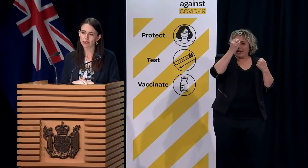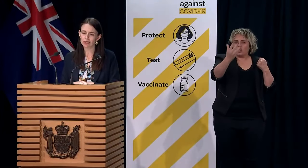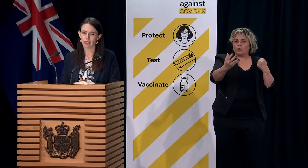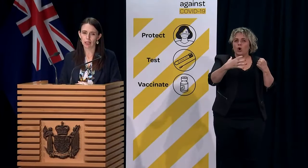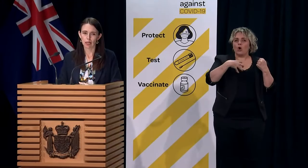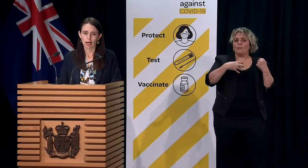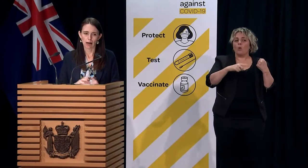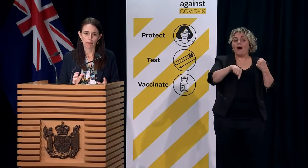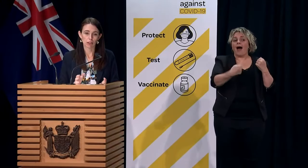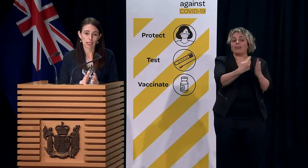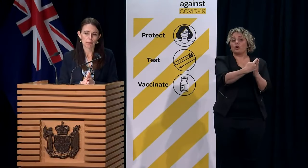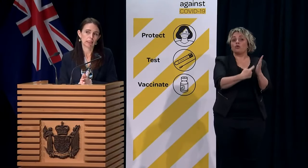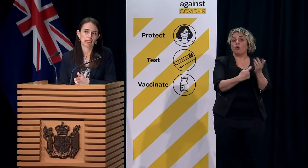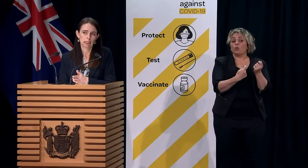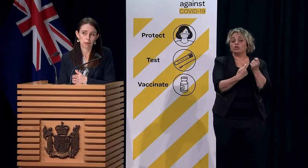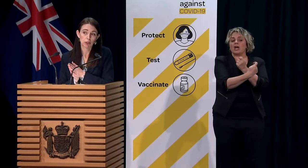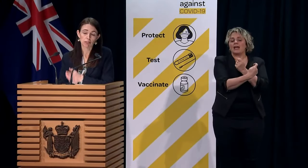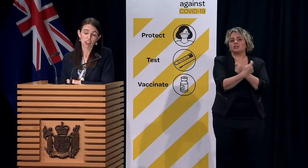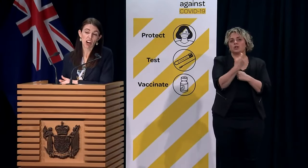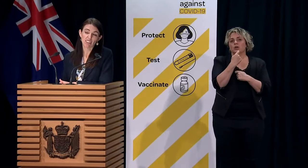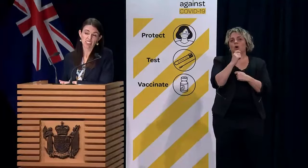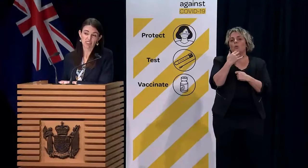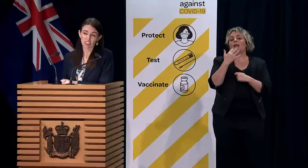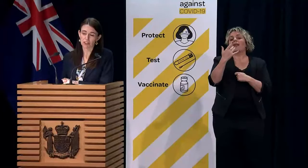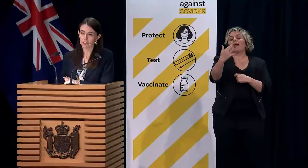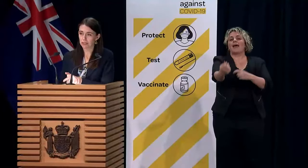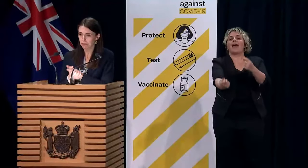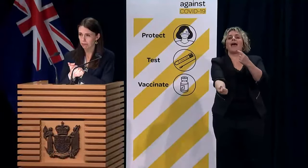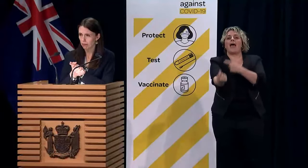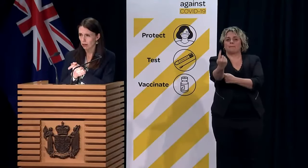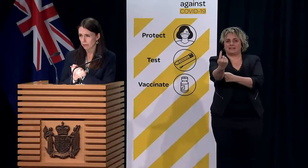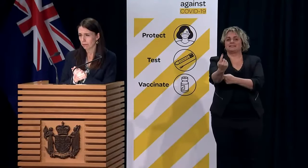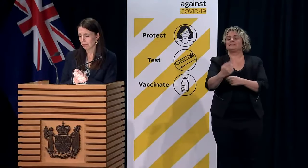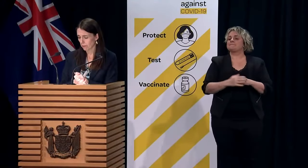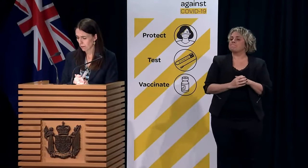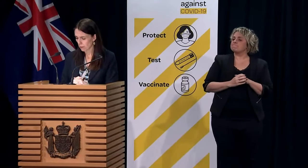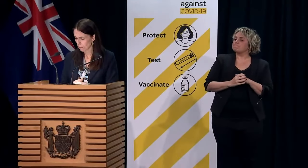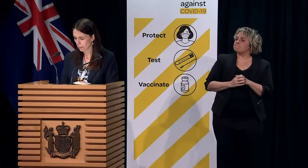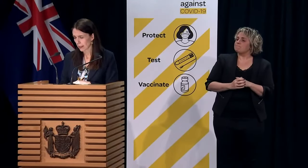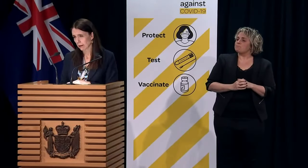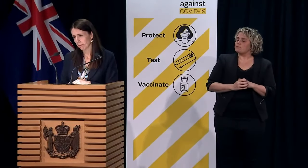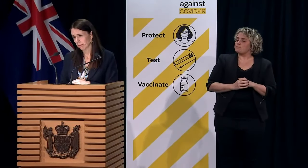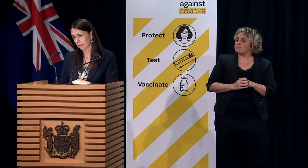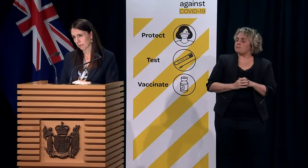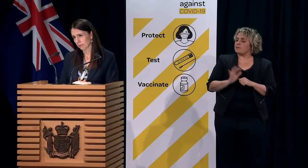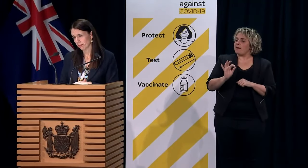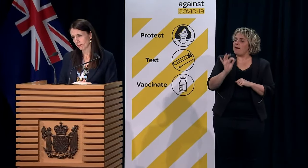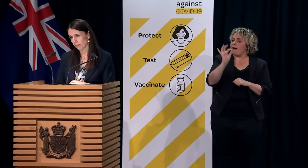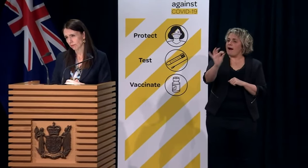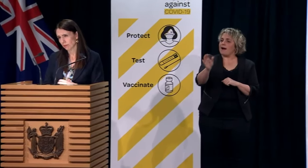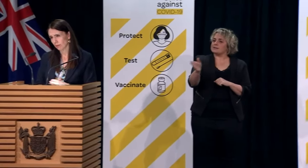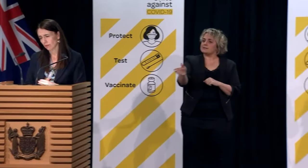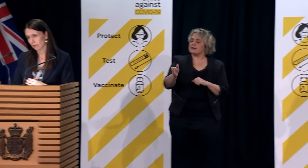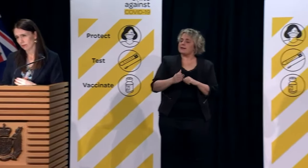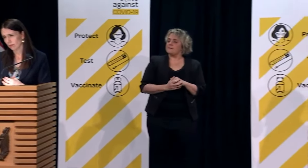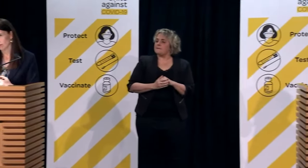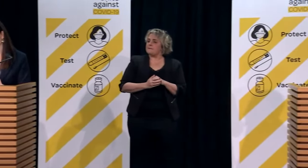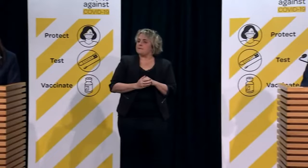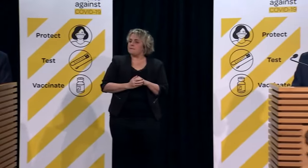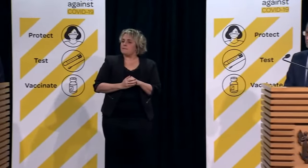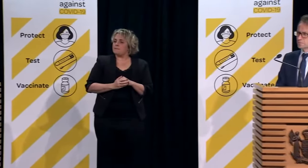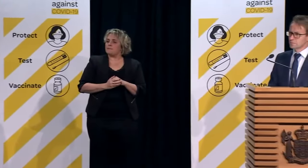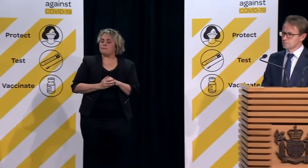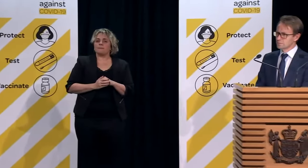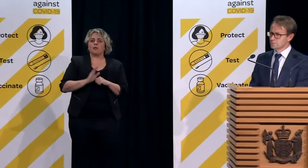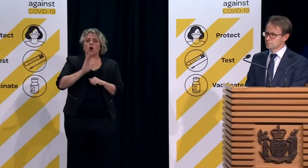those changes because they are particularly pertinent to high-risk venues. Dr. Bloomfield, on your advice about how